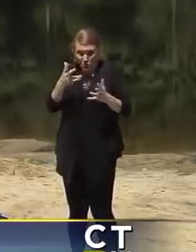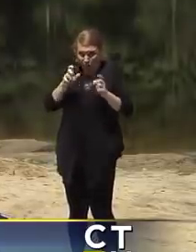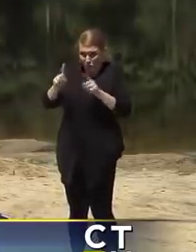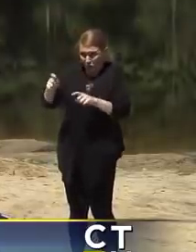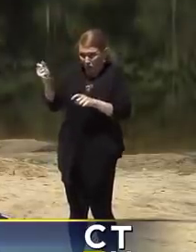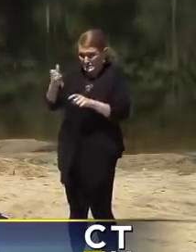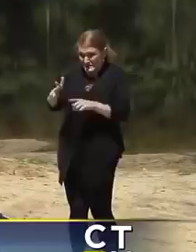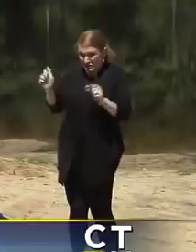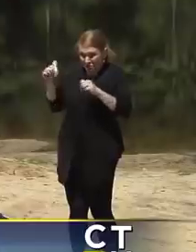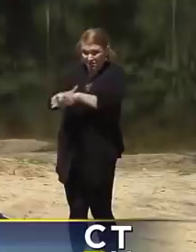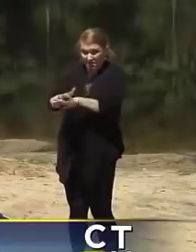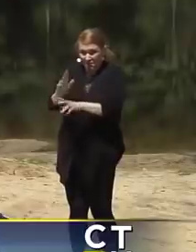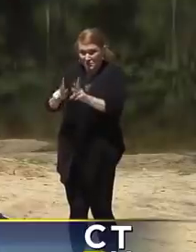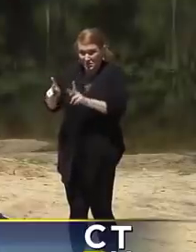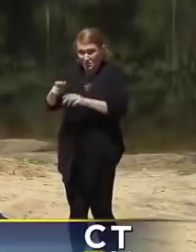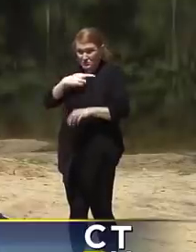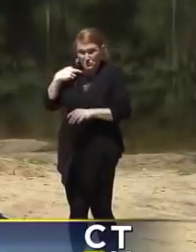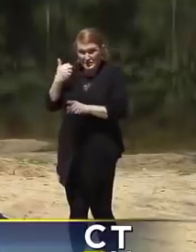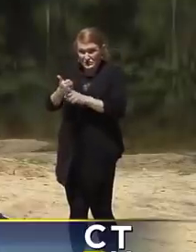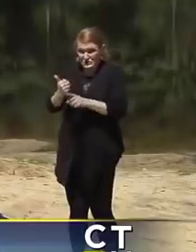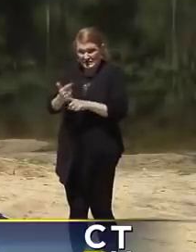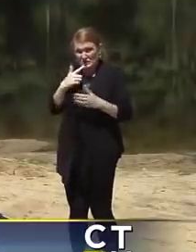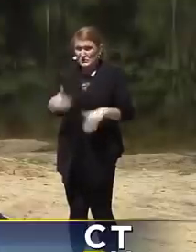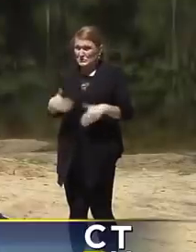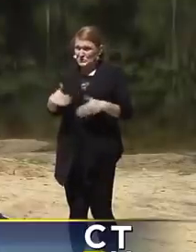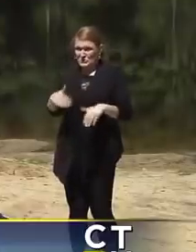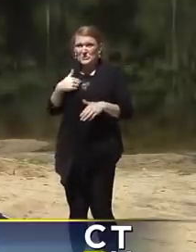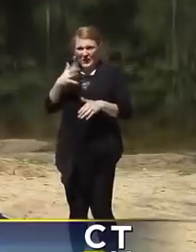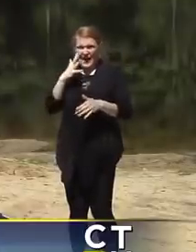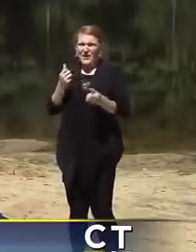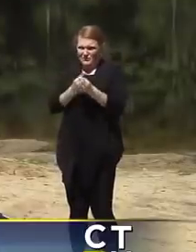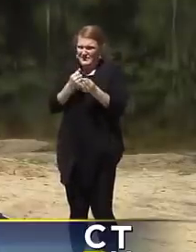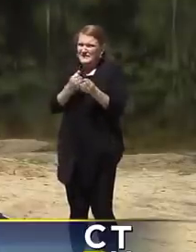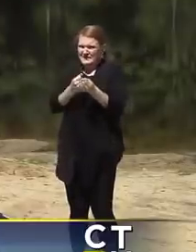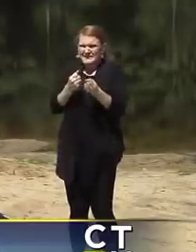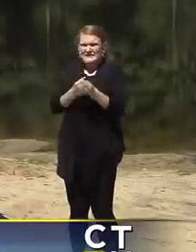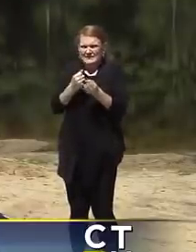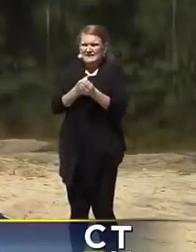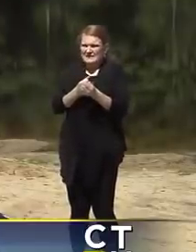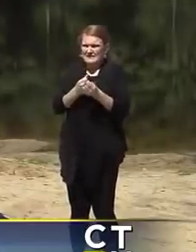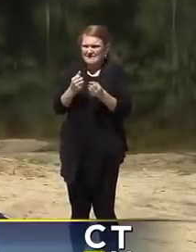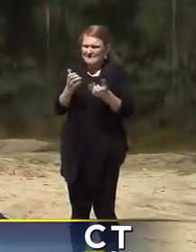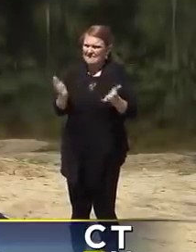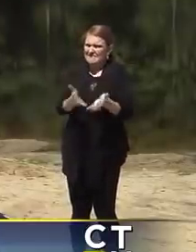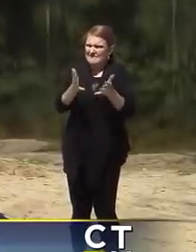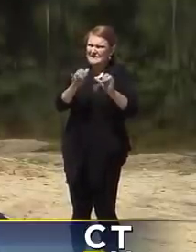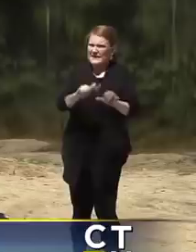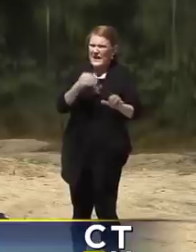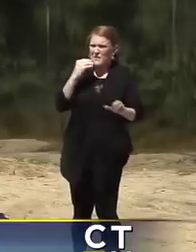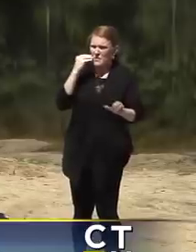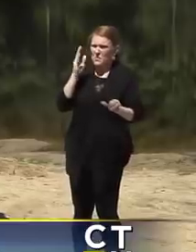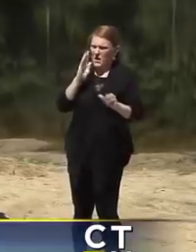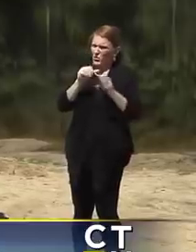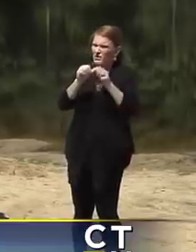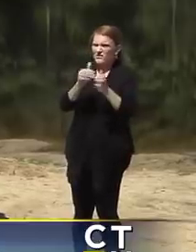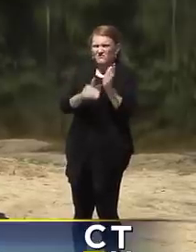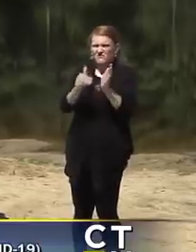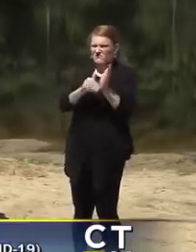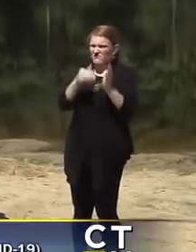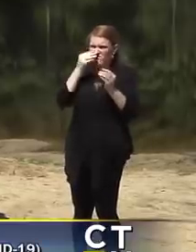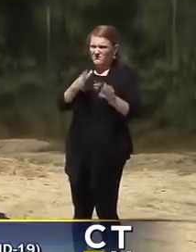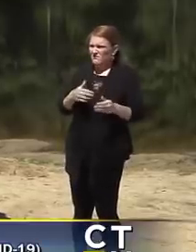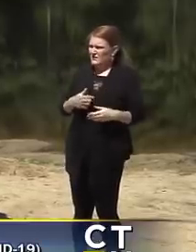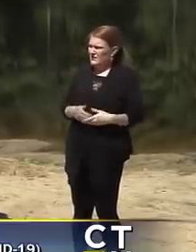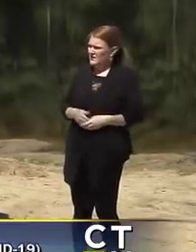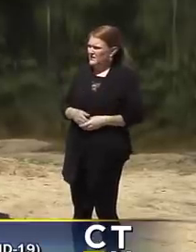will reinforce over the course of the next month. Governor, can you discuss summer jobs as